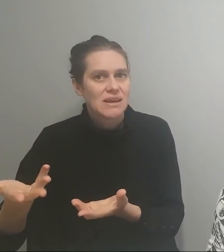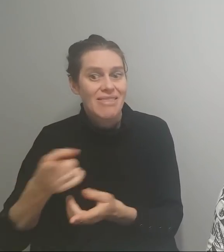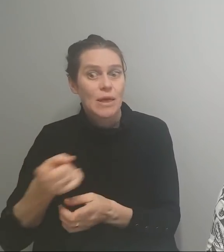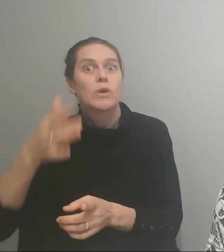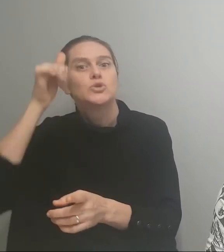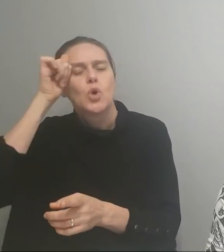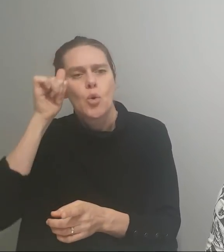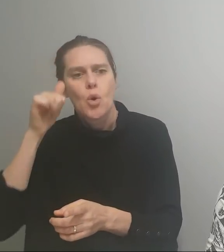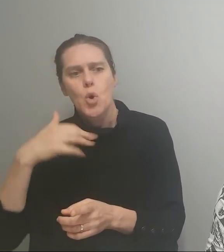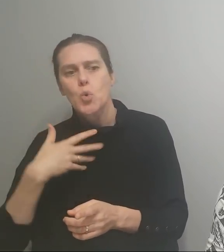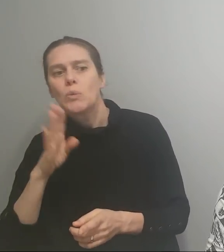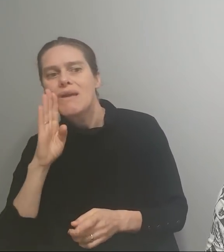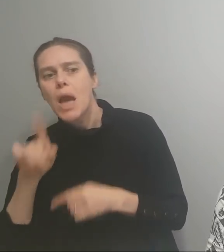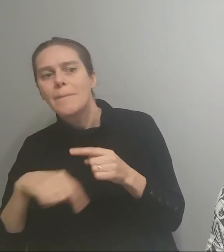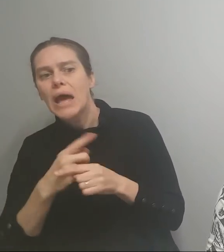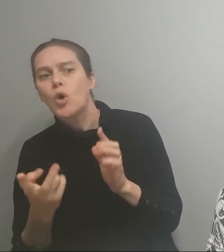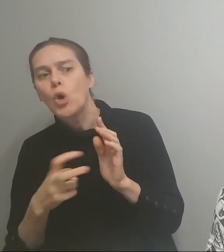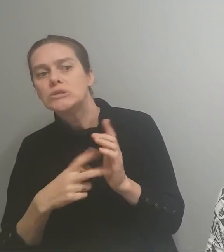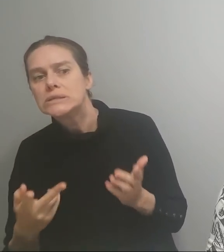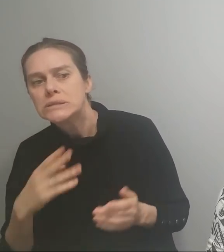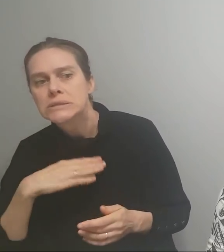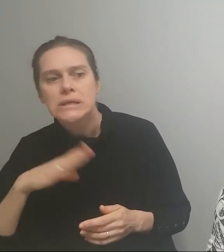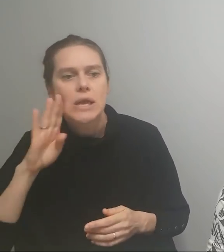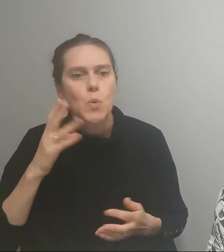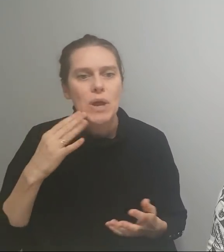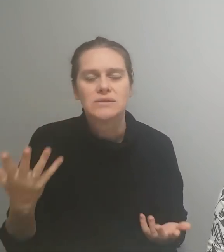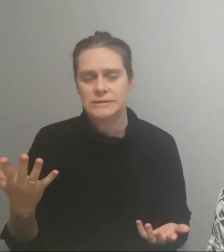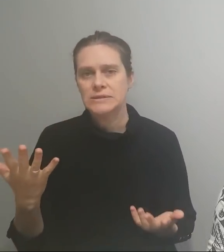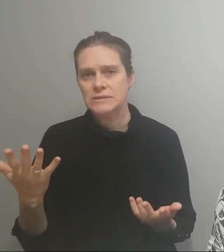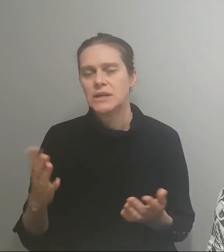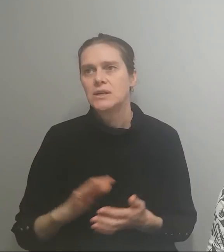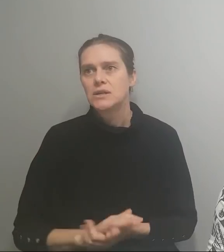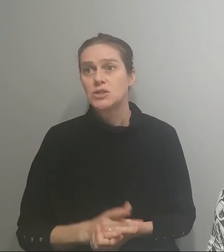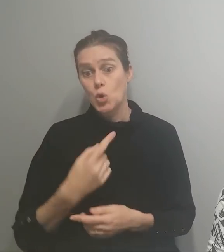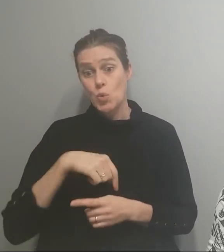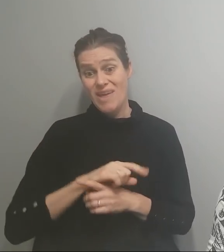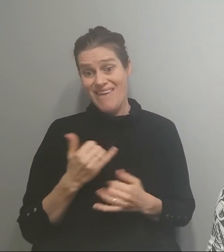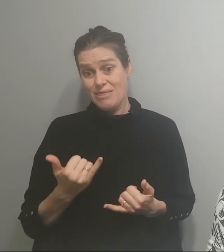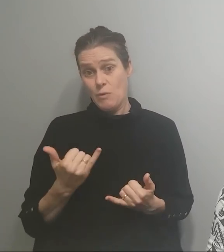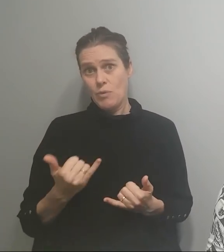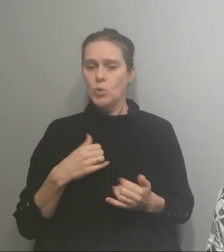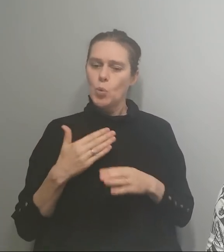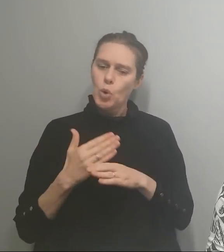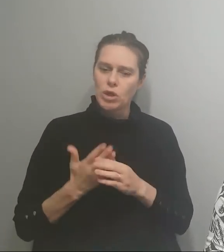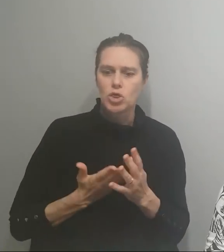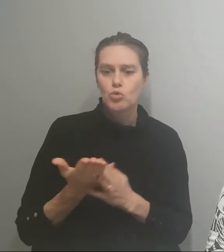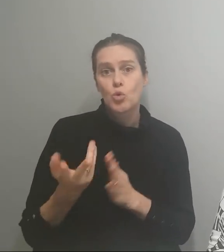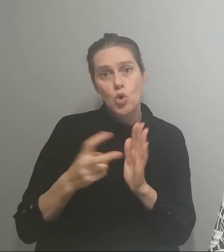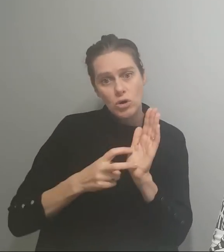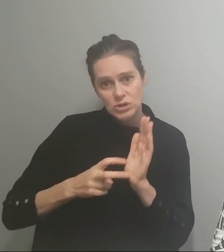contracts? So we're working through the contracts at the moment and looking at,